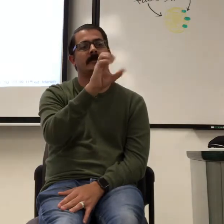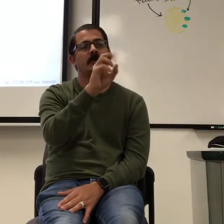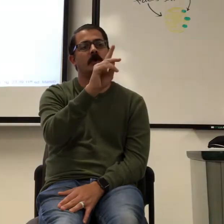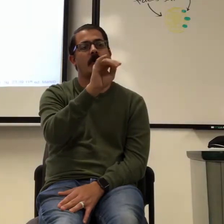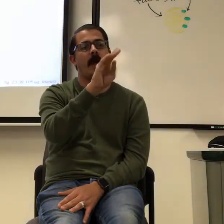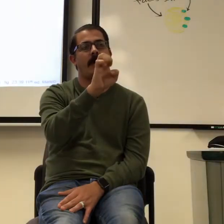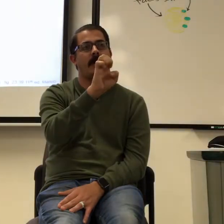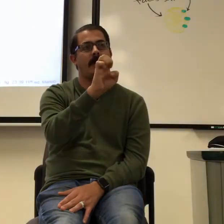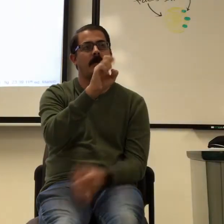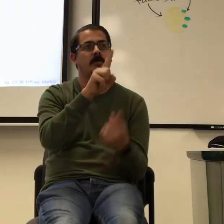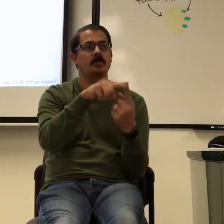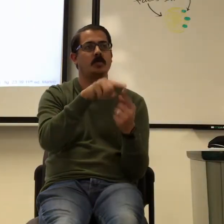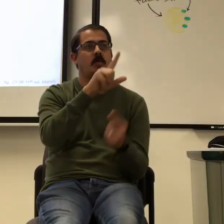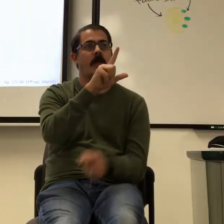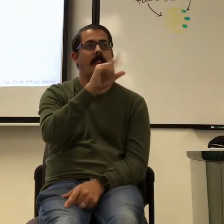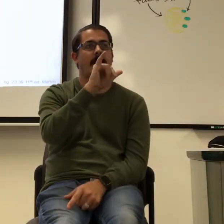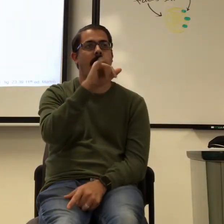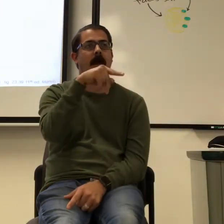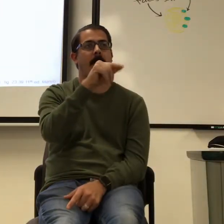activity.